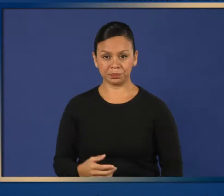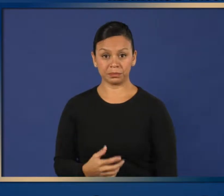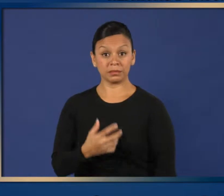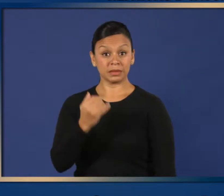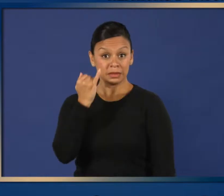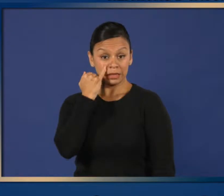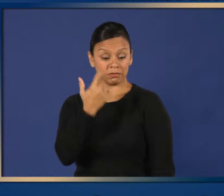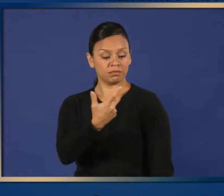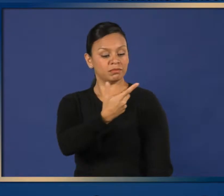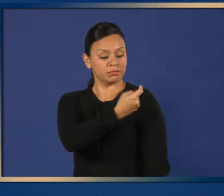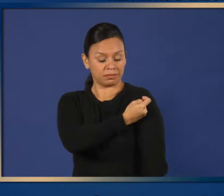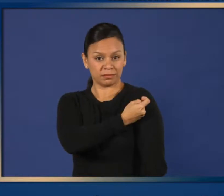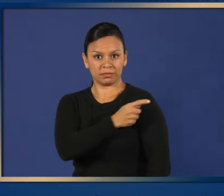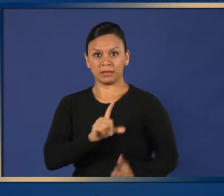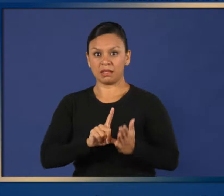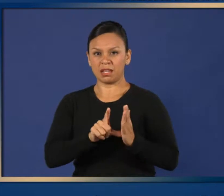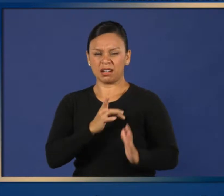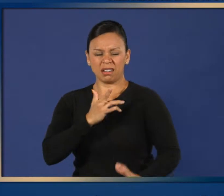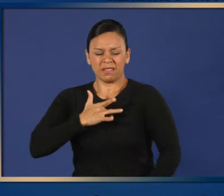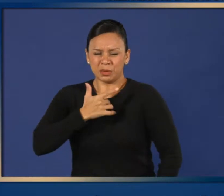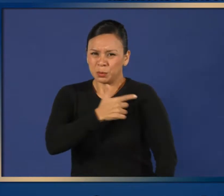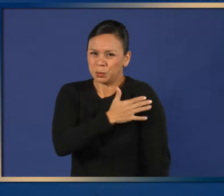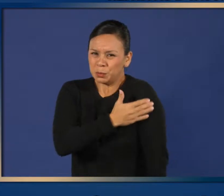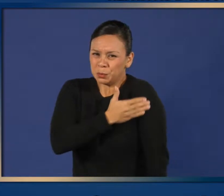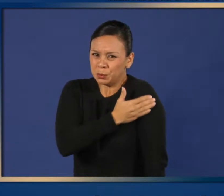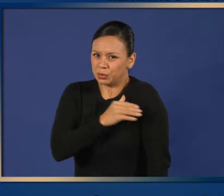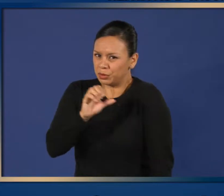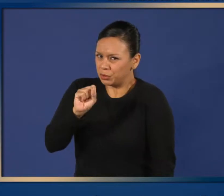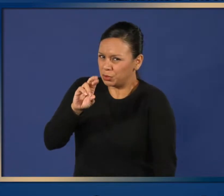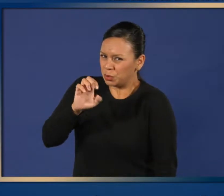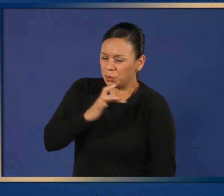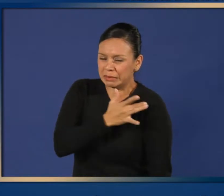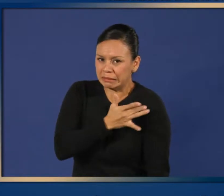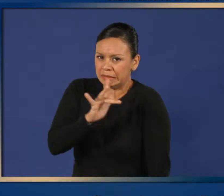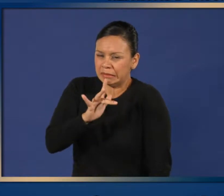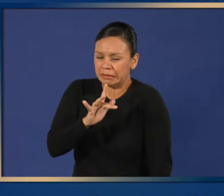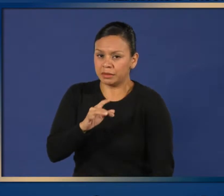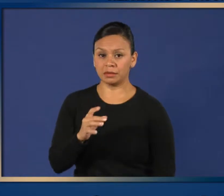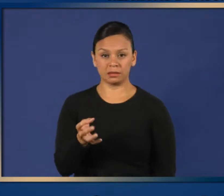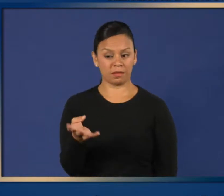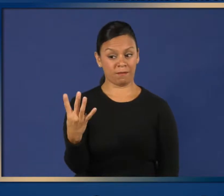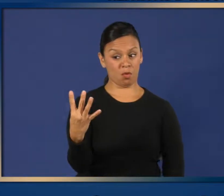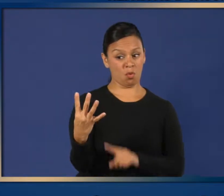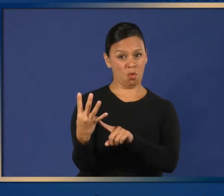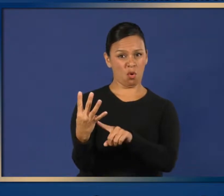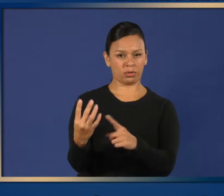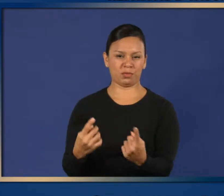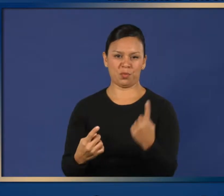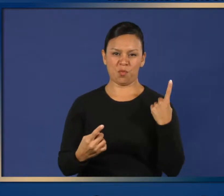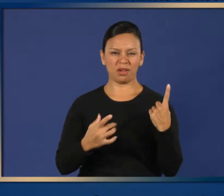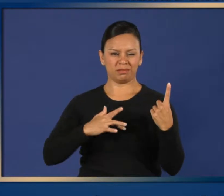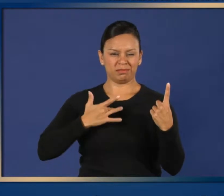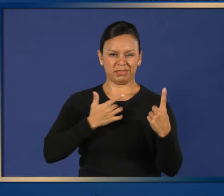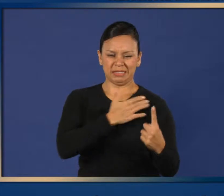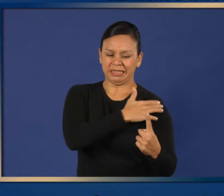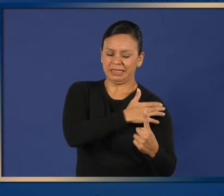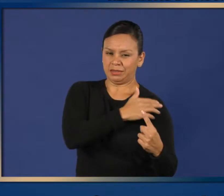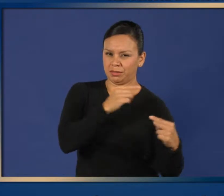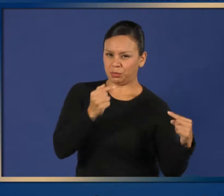soreness where the shot was given, up to about 1 person in 4,